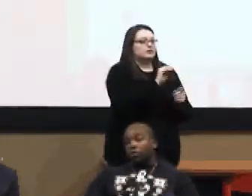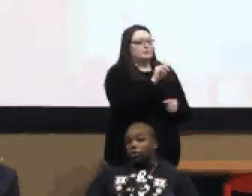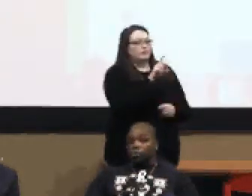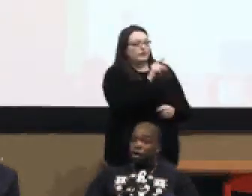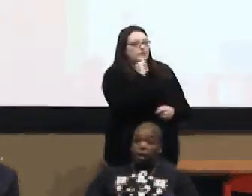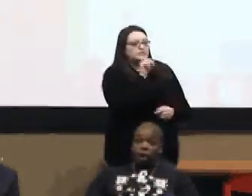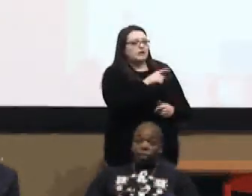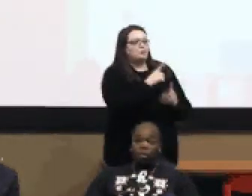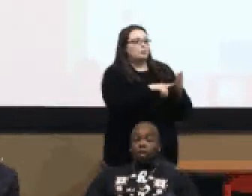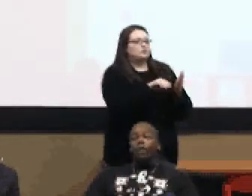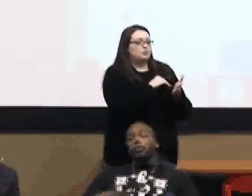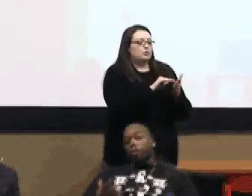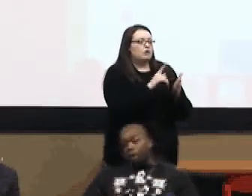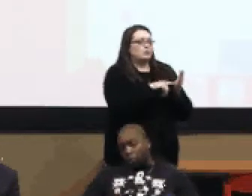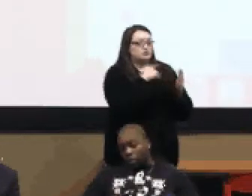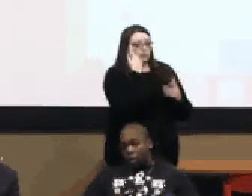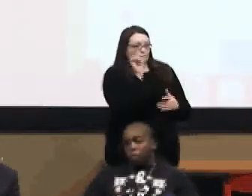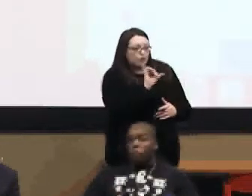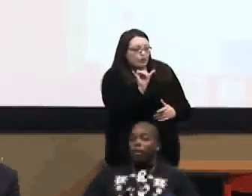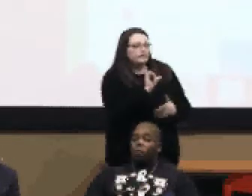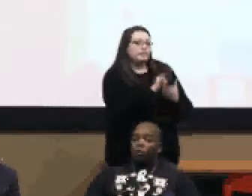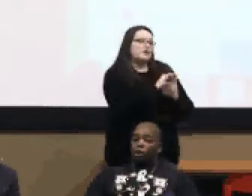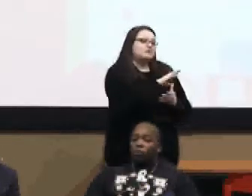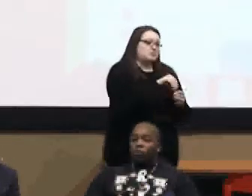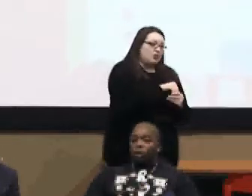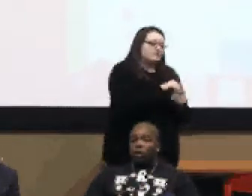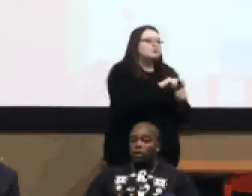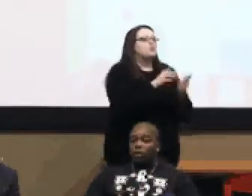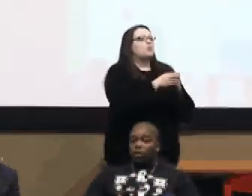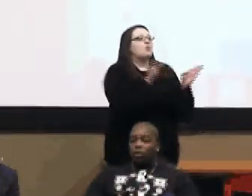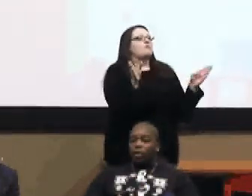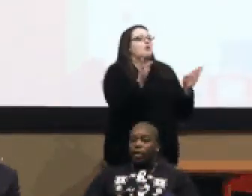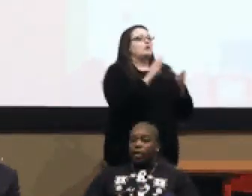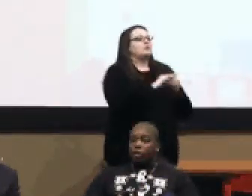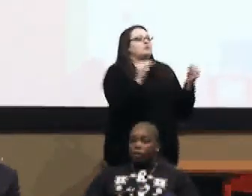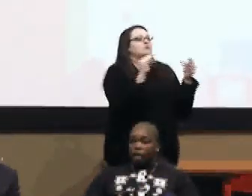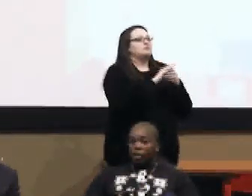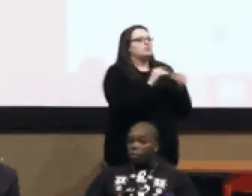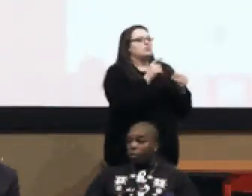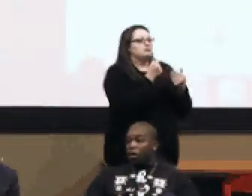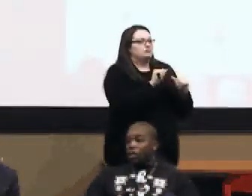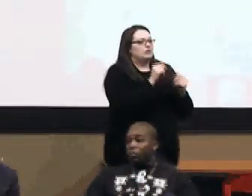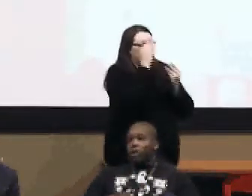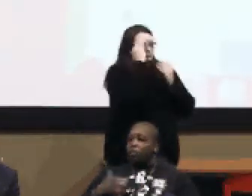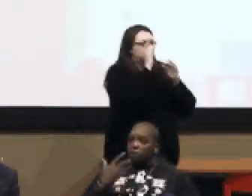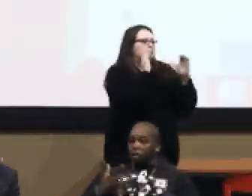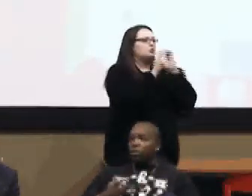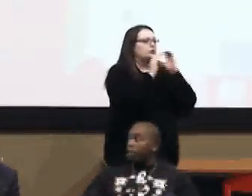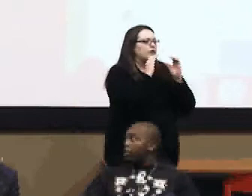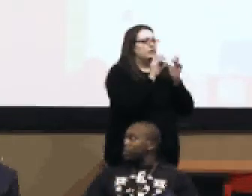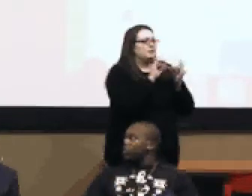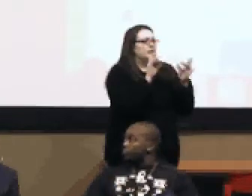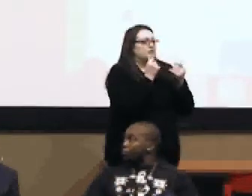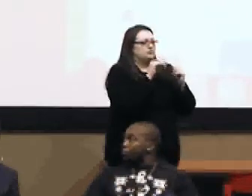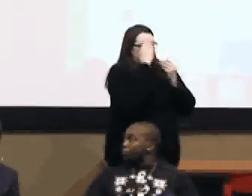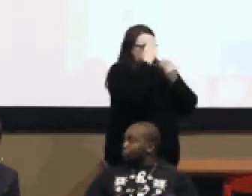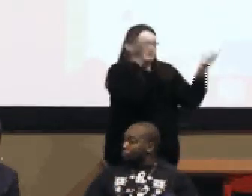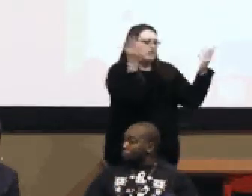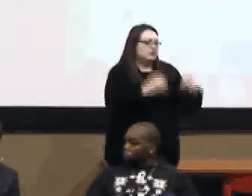not just what you wear, how you look, that's part of it. But overall, it's the story that you're trying to communicate, the message that you're trying